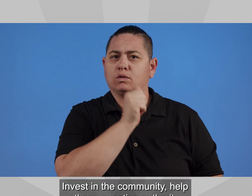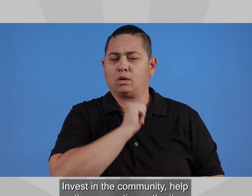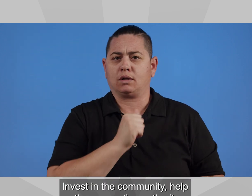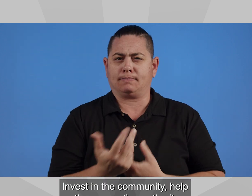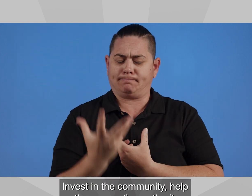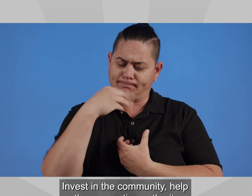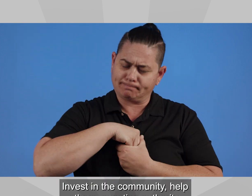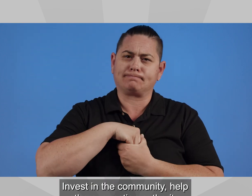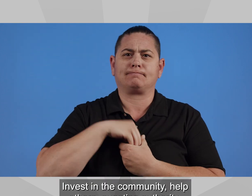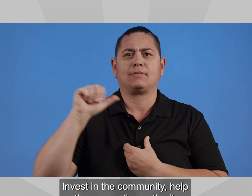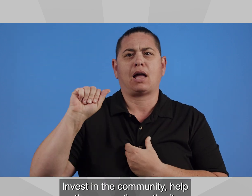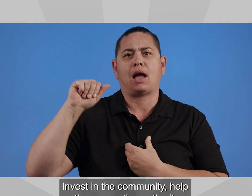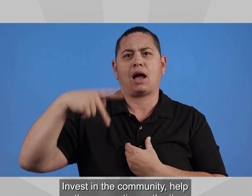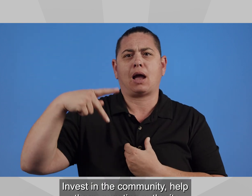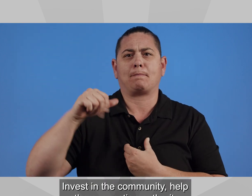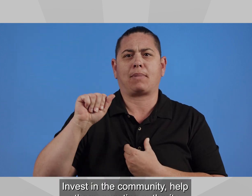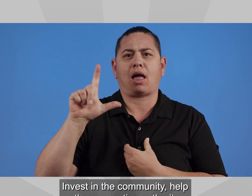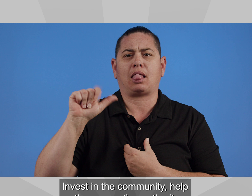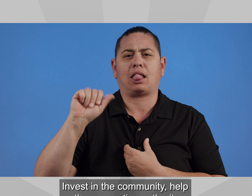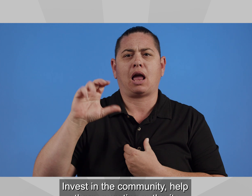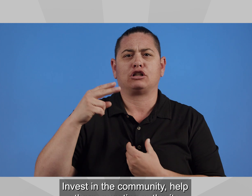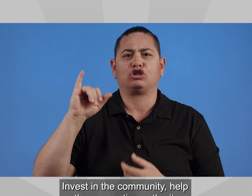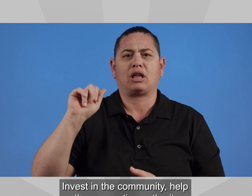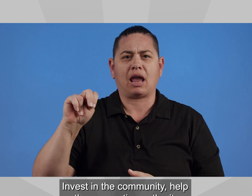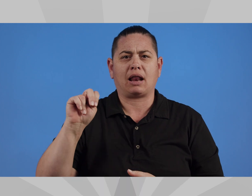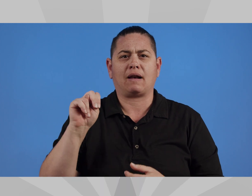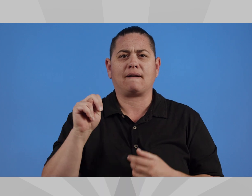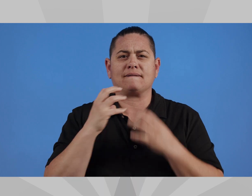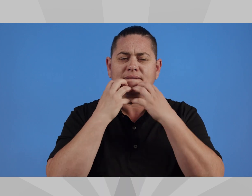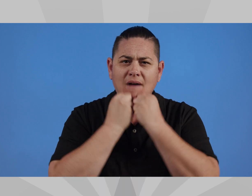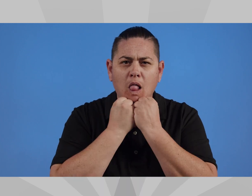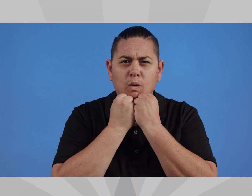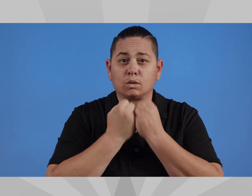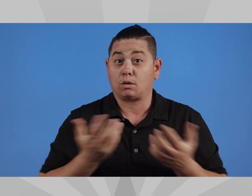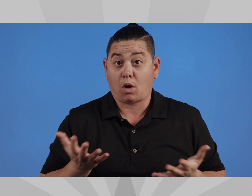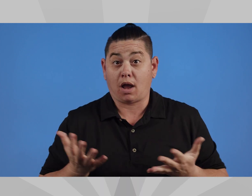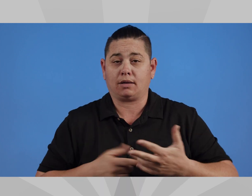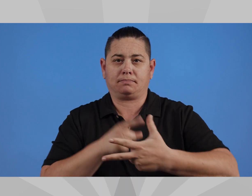in the community, help others, question authority.